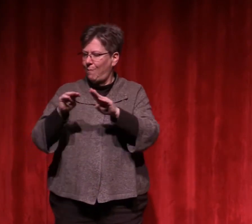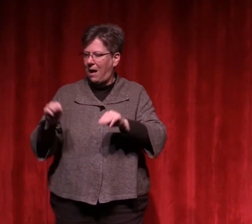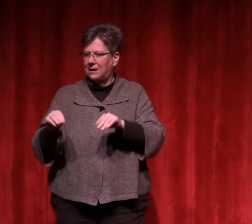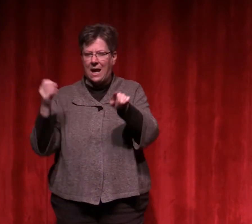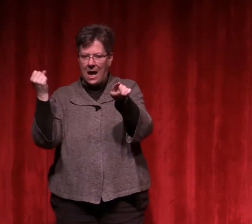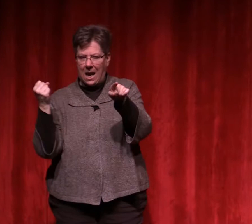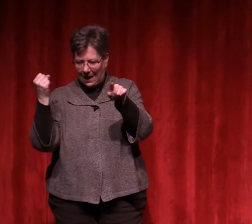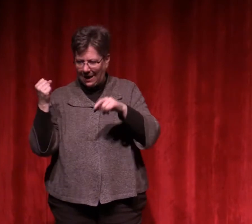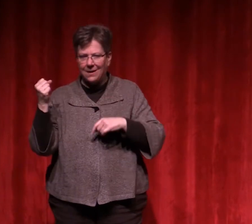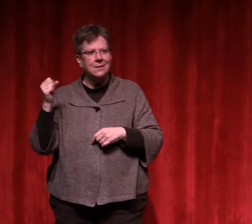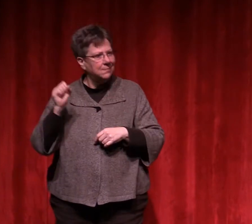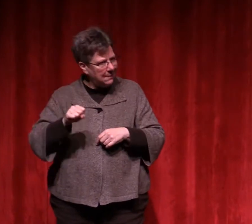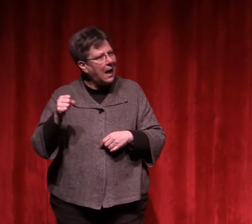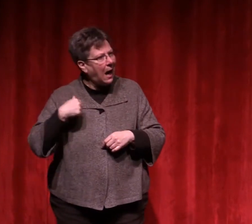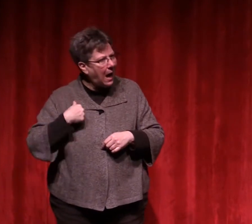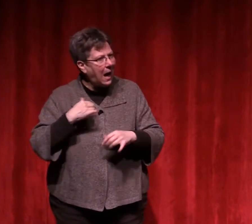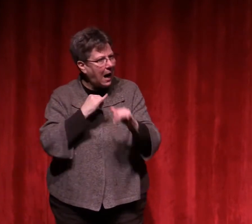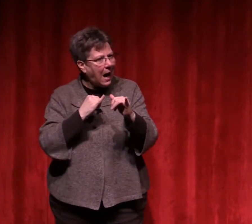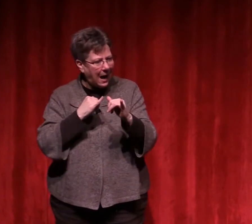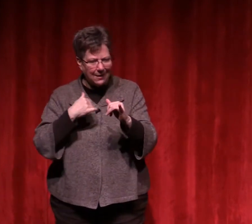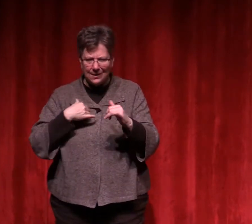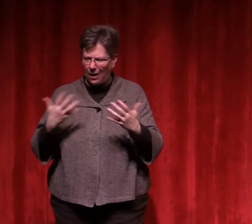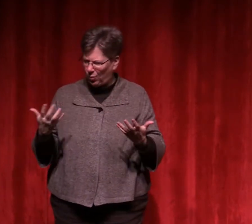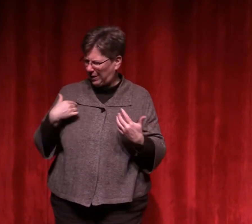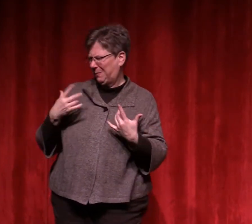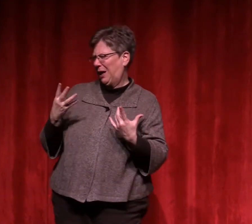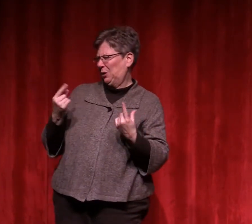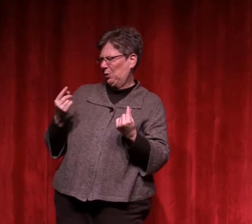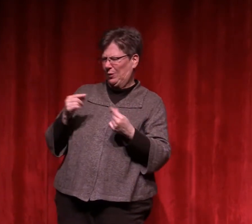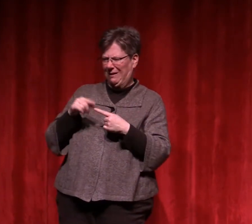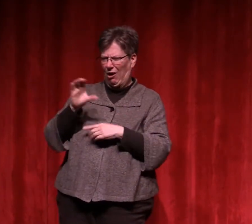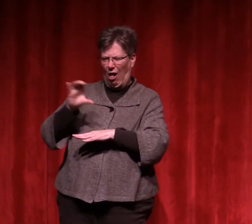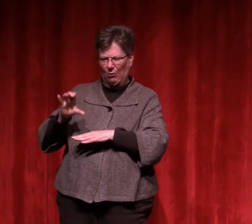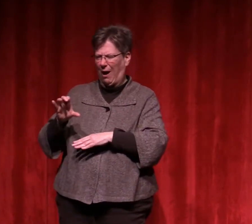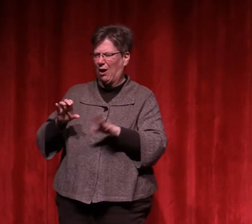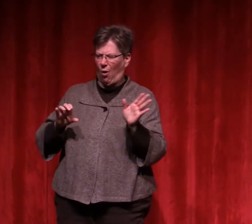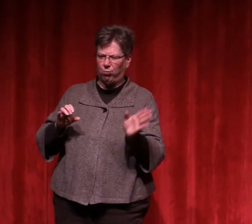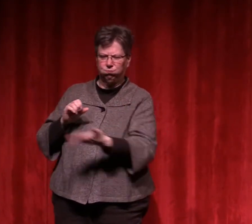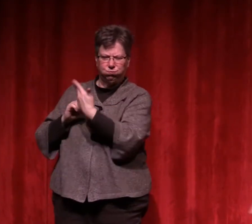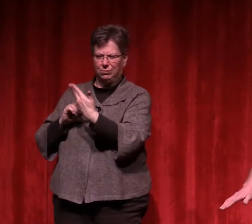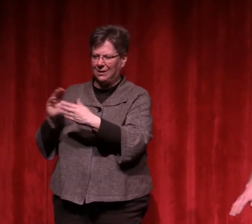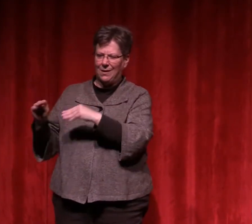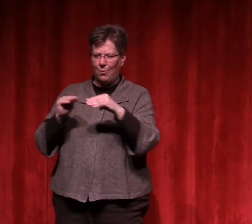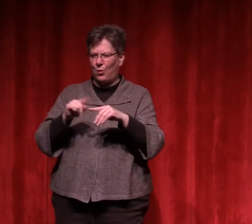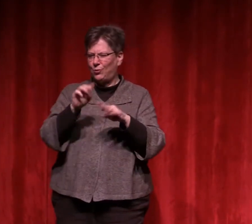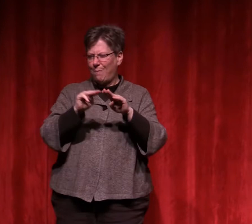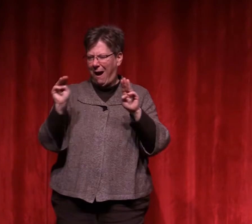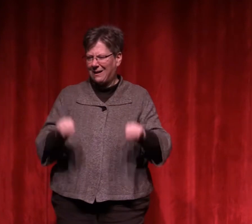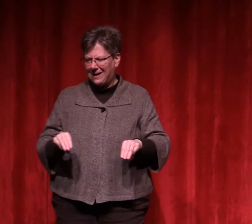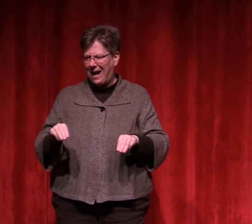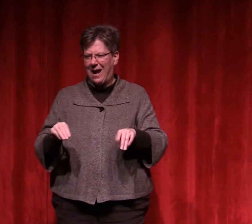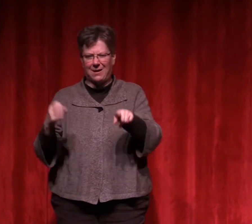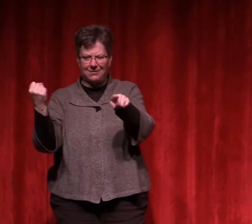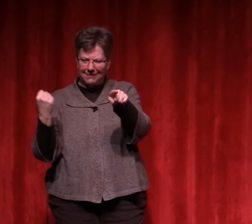Yeah, that's what I said too. I was like, what am I doing in Colorado? Get me to Montana. And so I transferred up